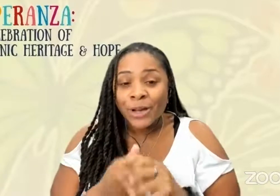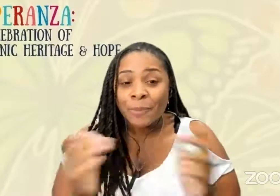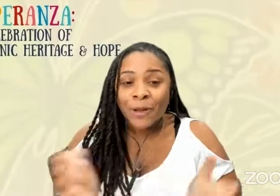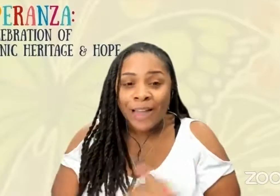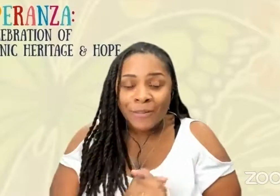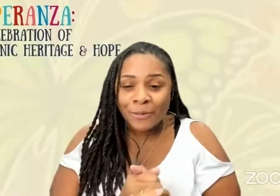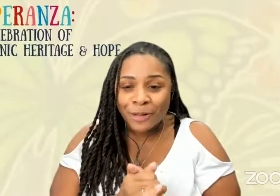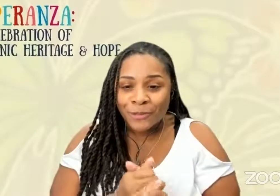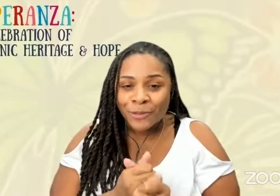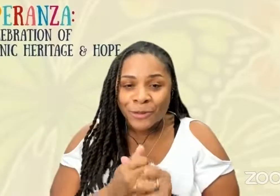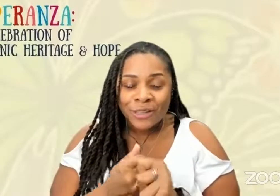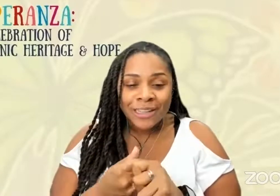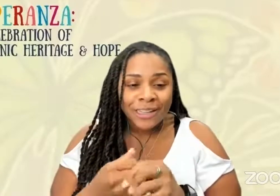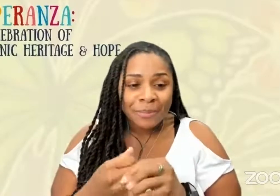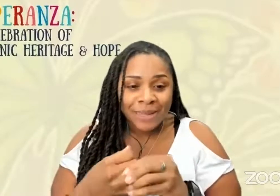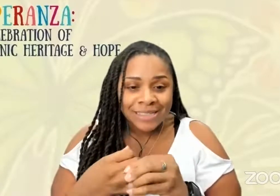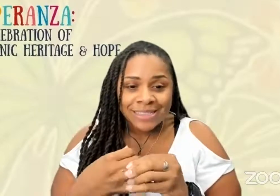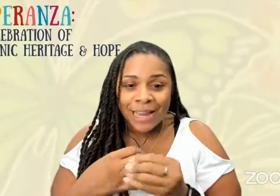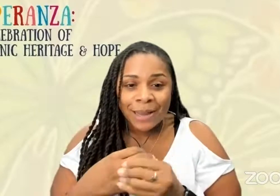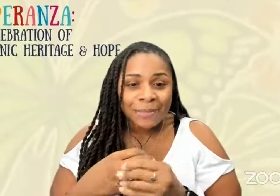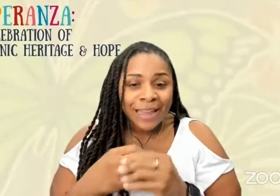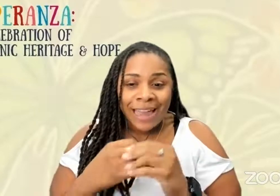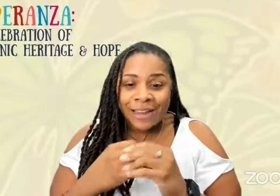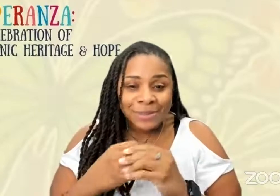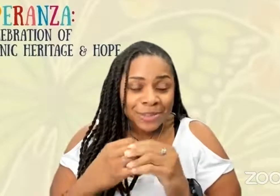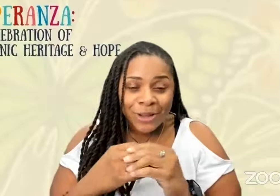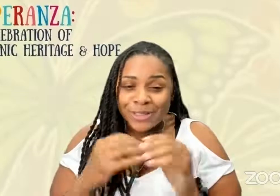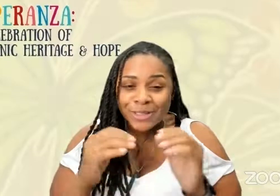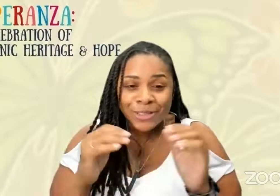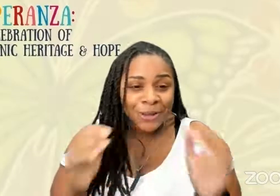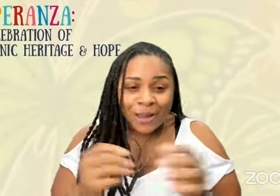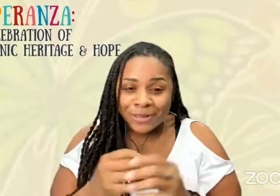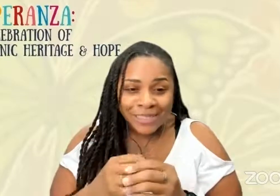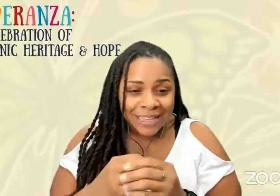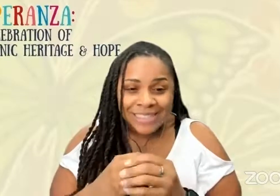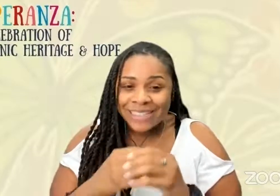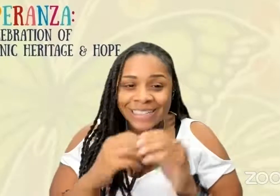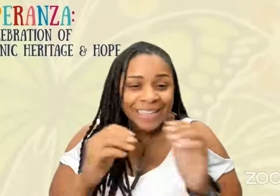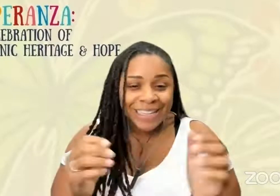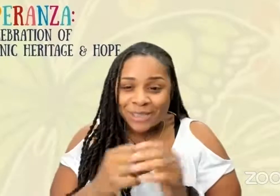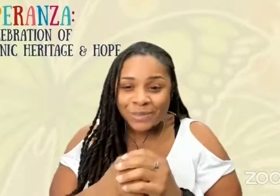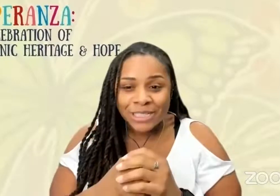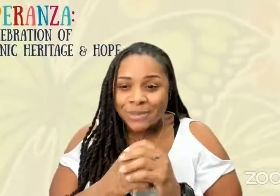Miguel. So I hope you all have a wonderful and amazing time. Have some salsa, go out